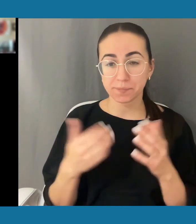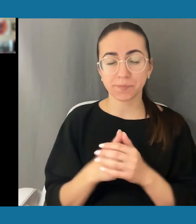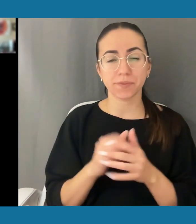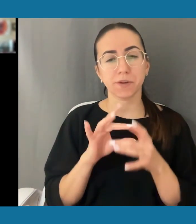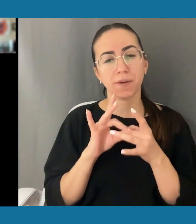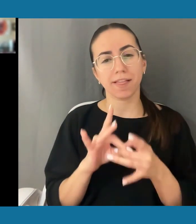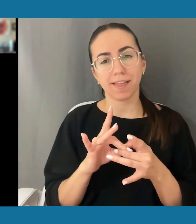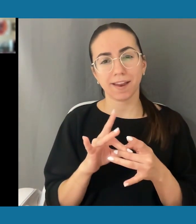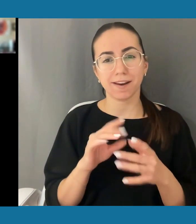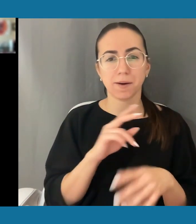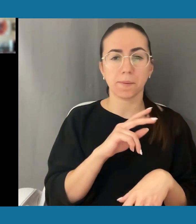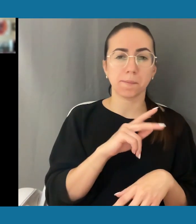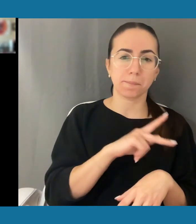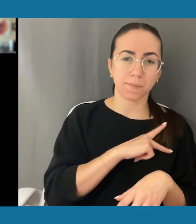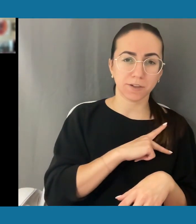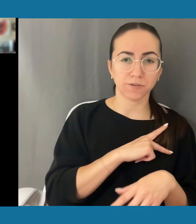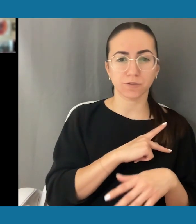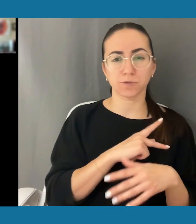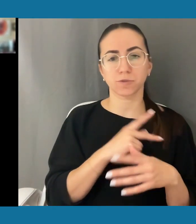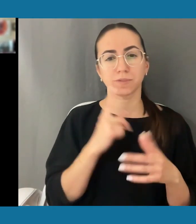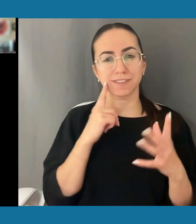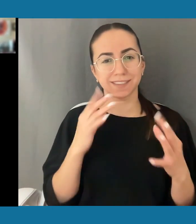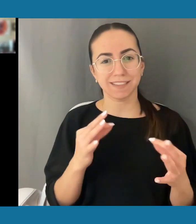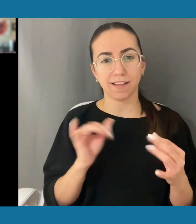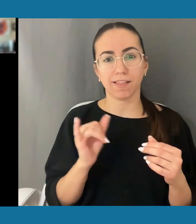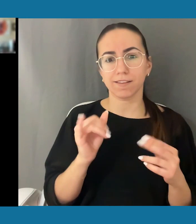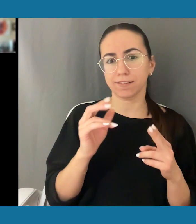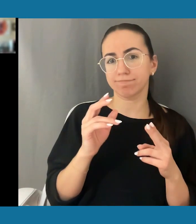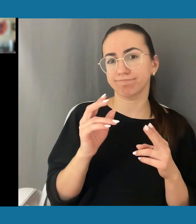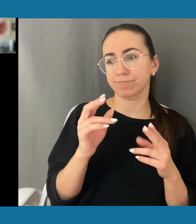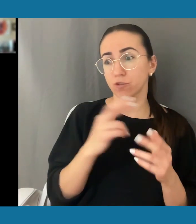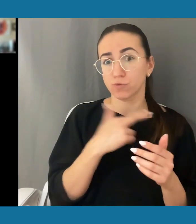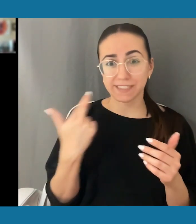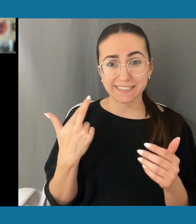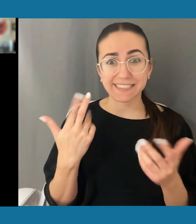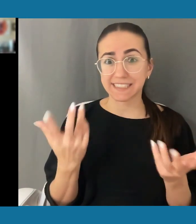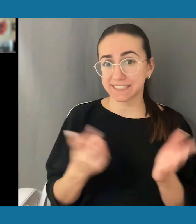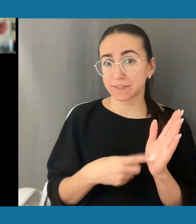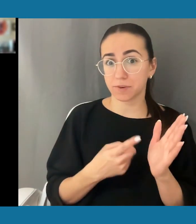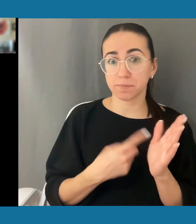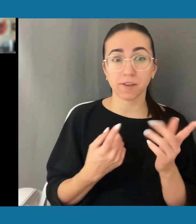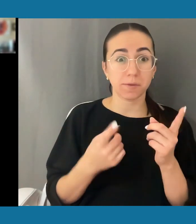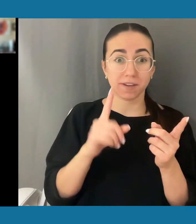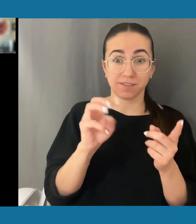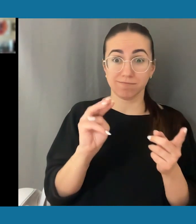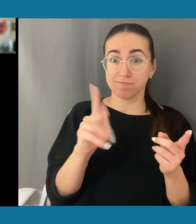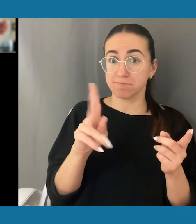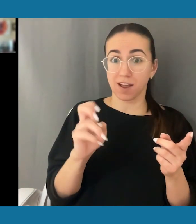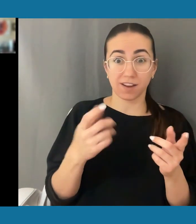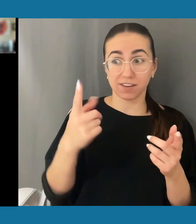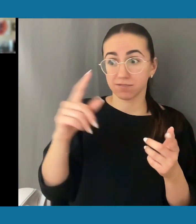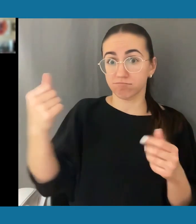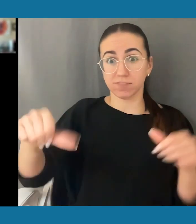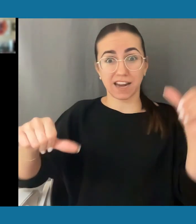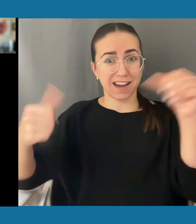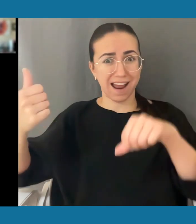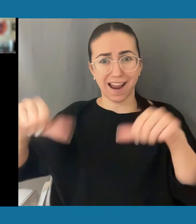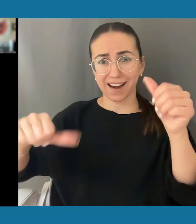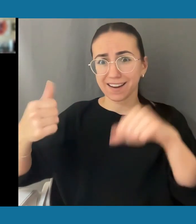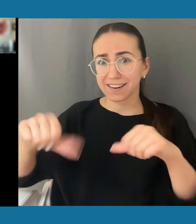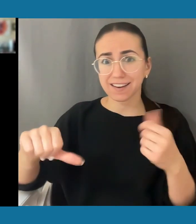dignity of risk. And that is what Mike was really being denied. As Caitlin said, making